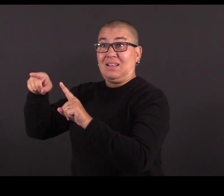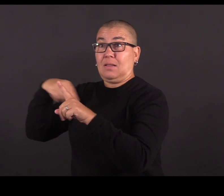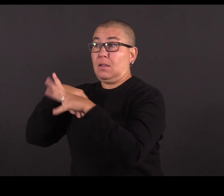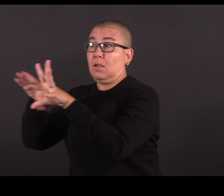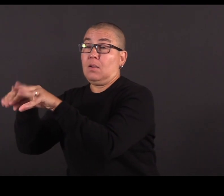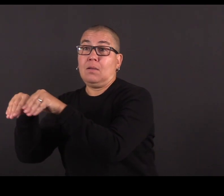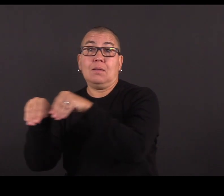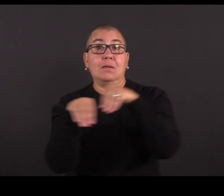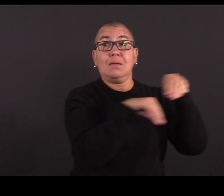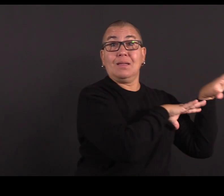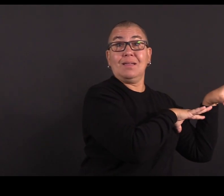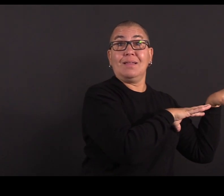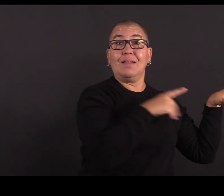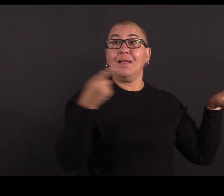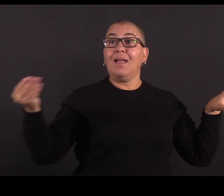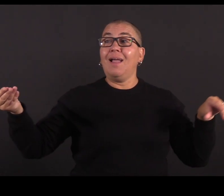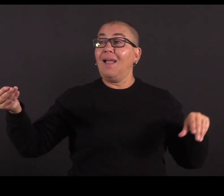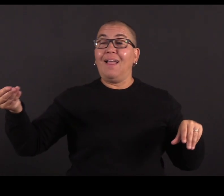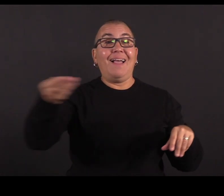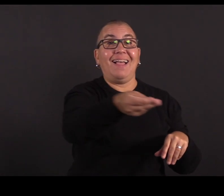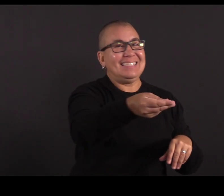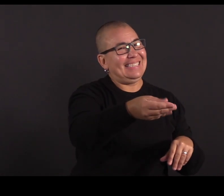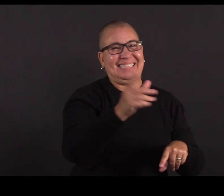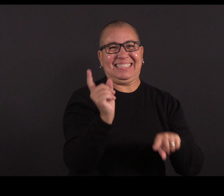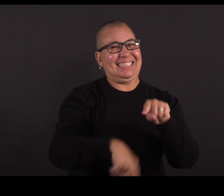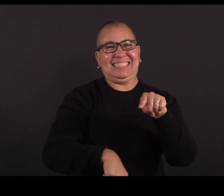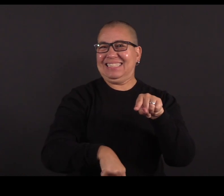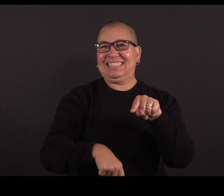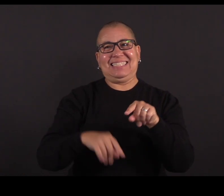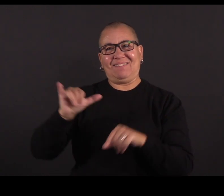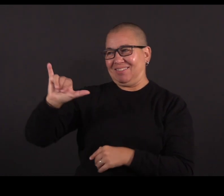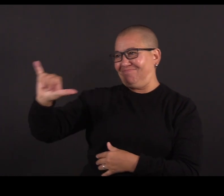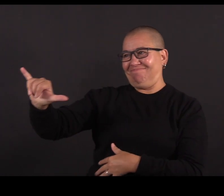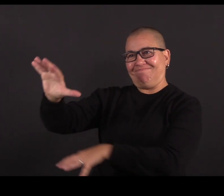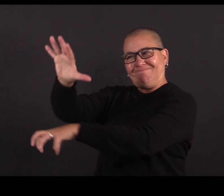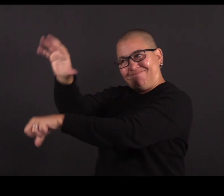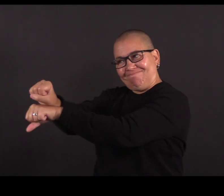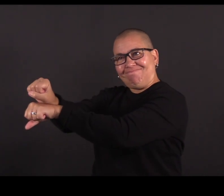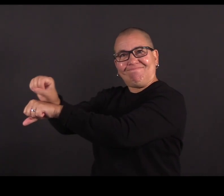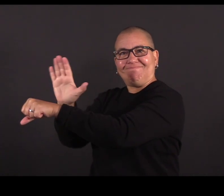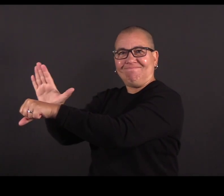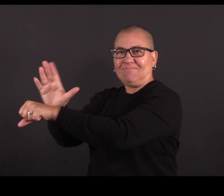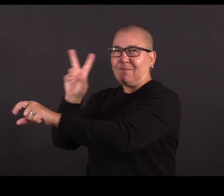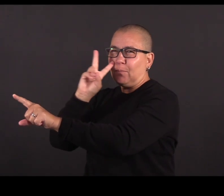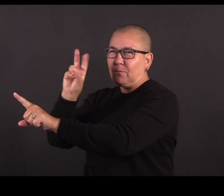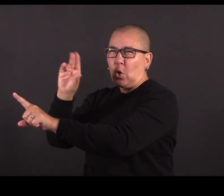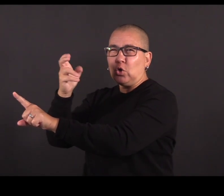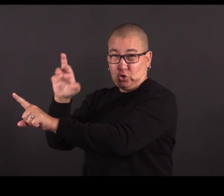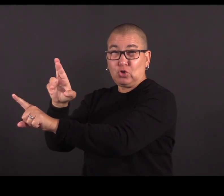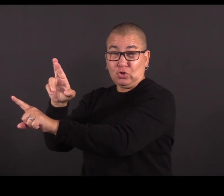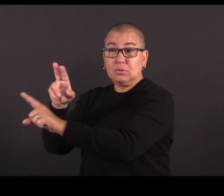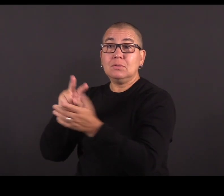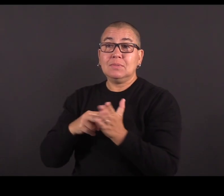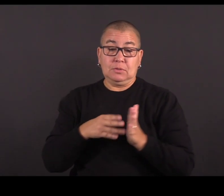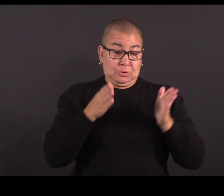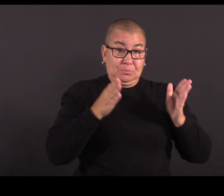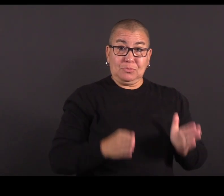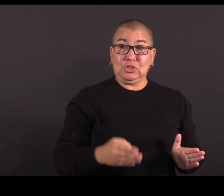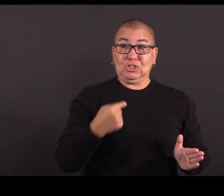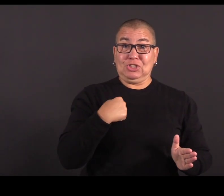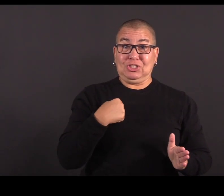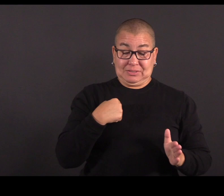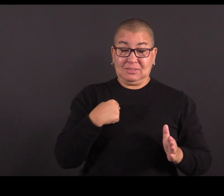As with the Housing Choice Voucher Program, the tenant must meet income qualifications and will pay a portion of their income for